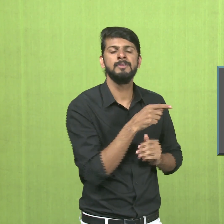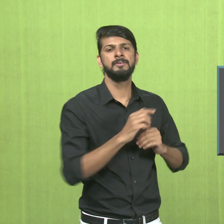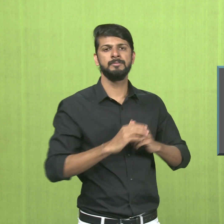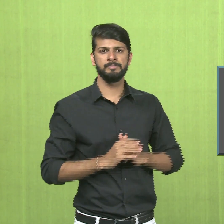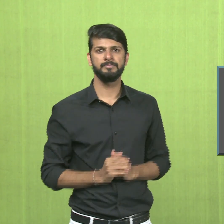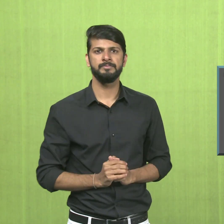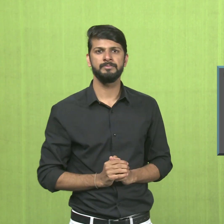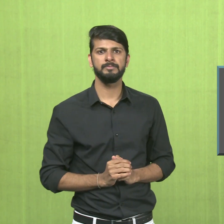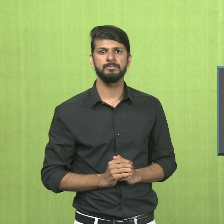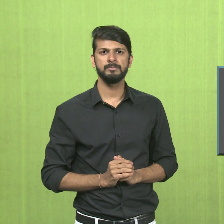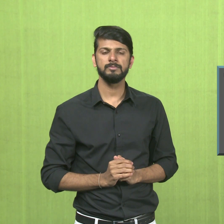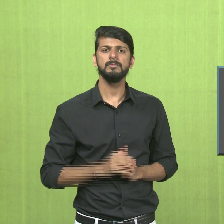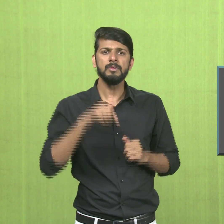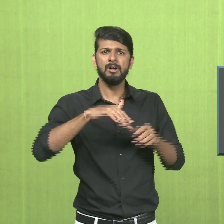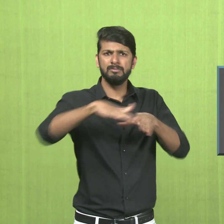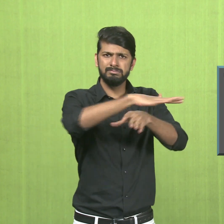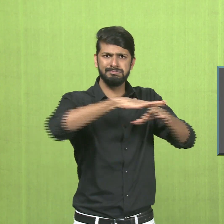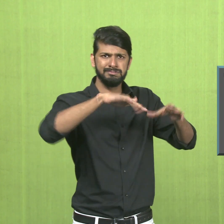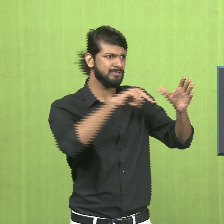one of them being the Kansari Ai.